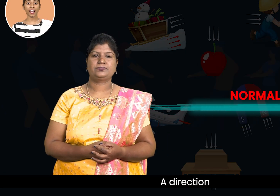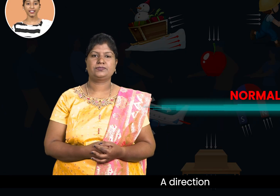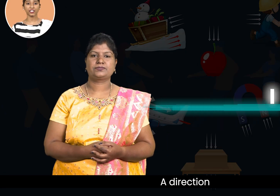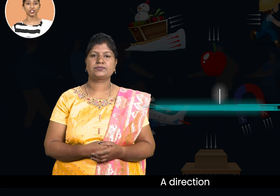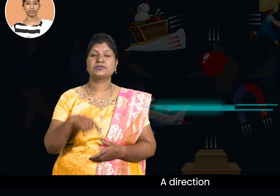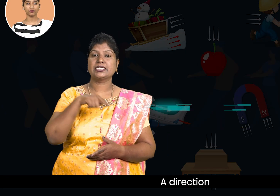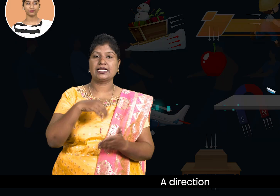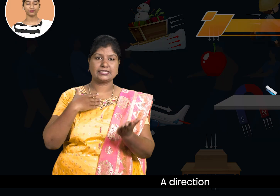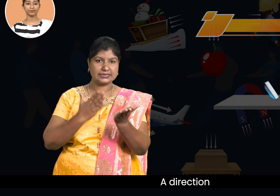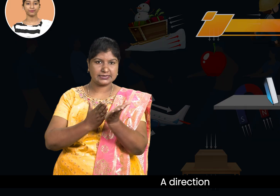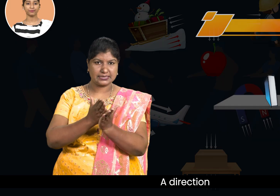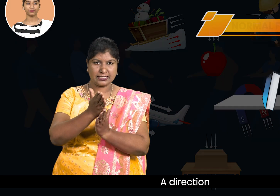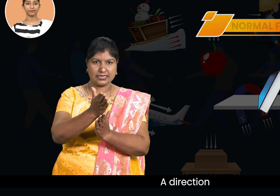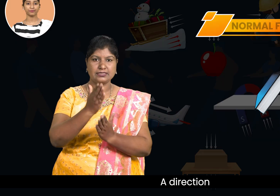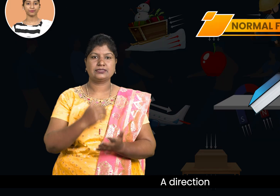A direction